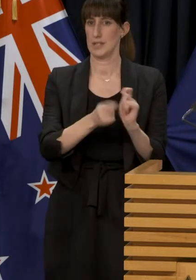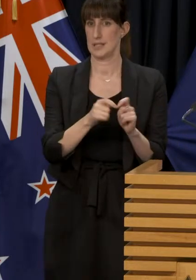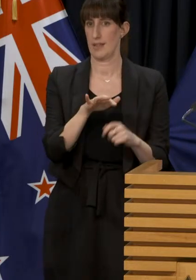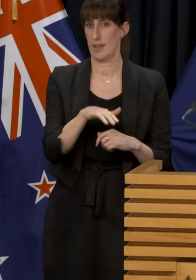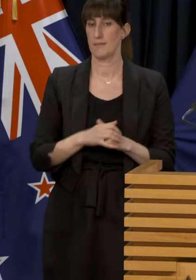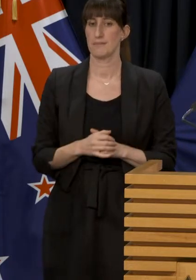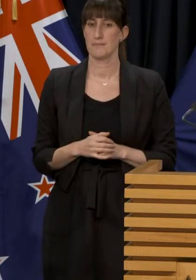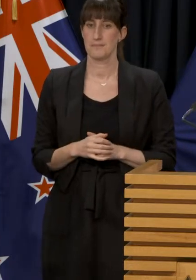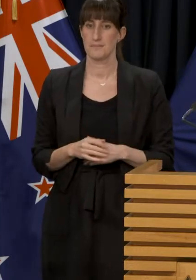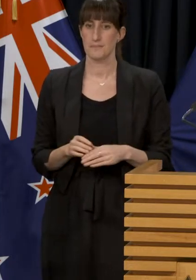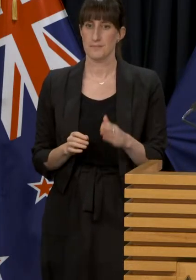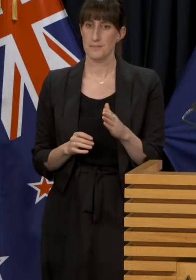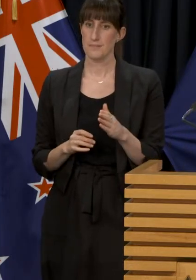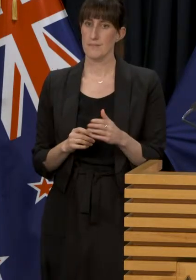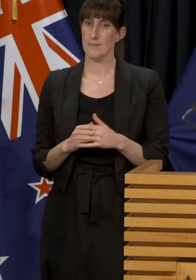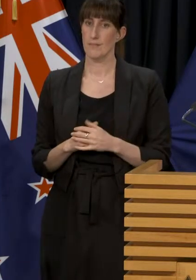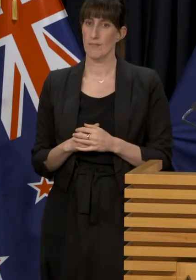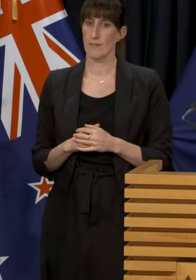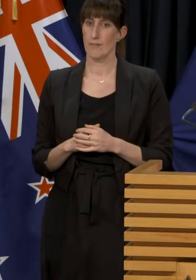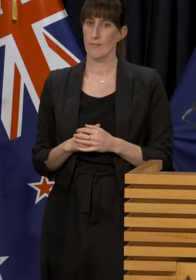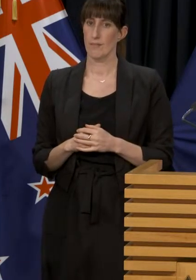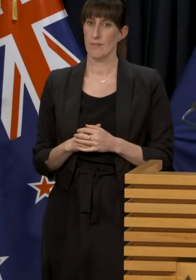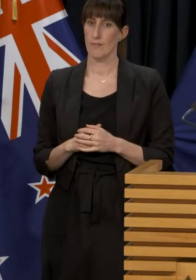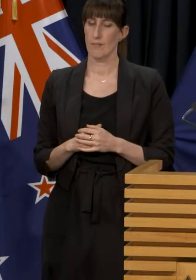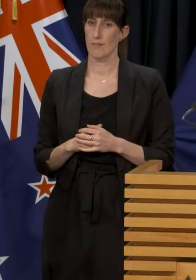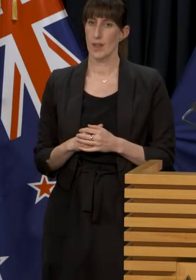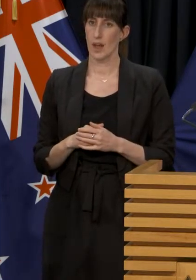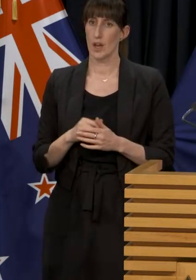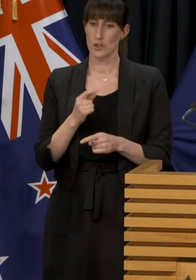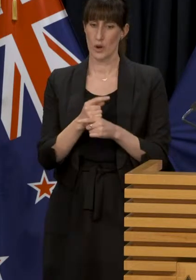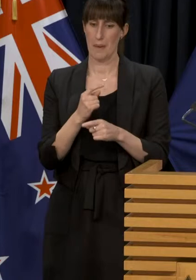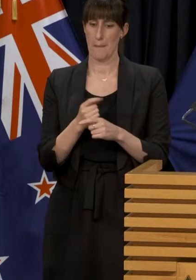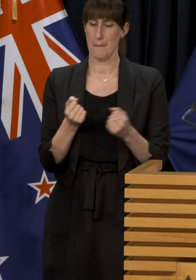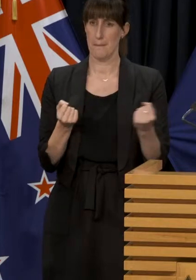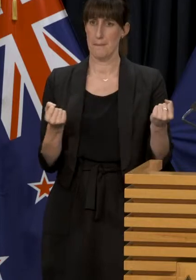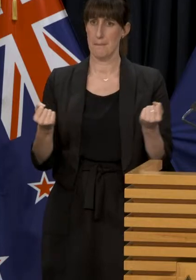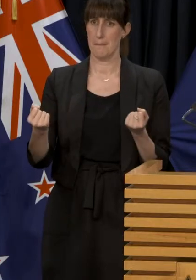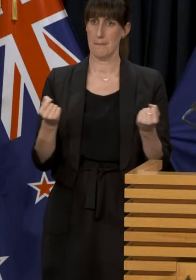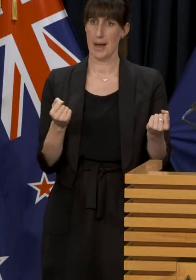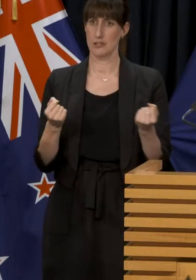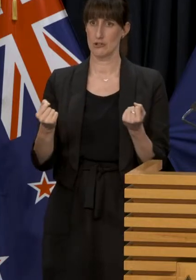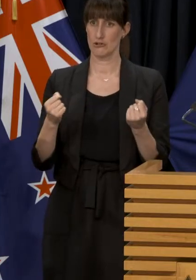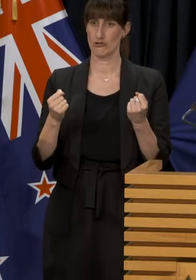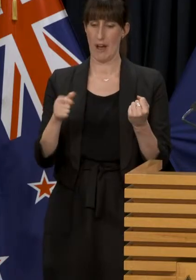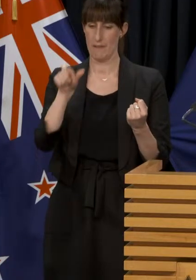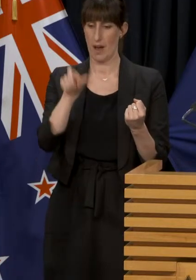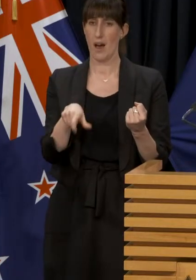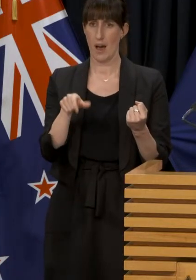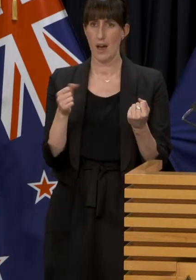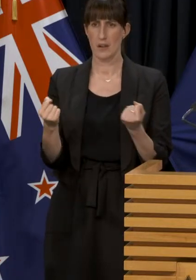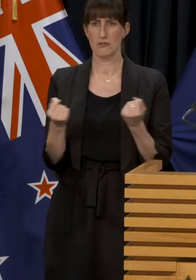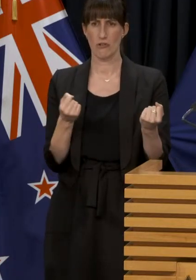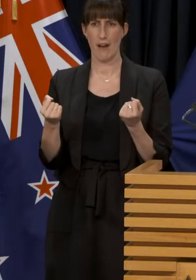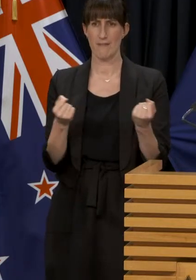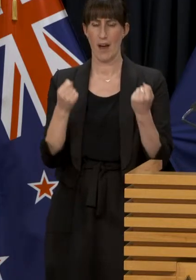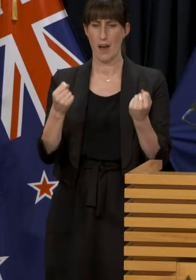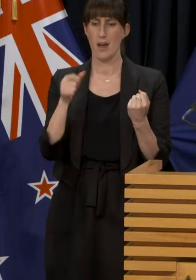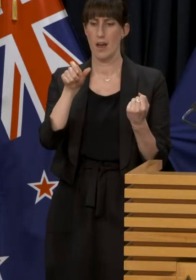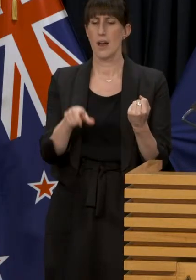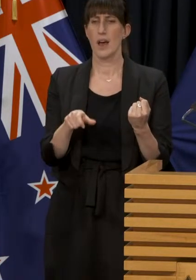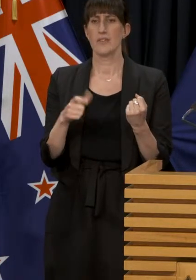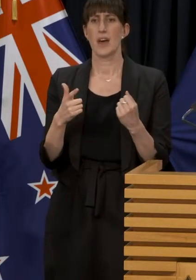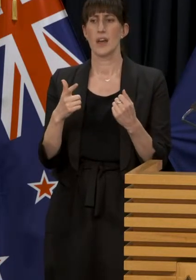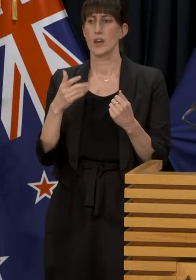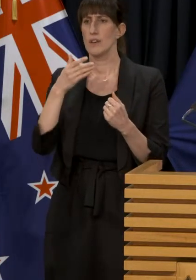Why is there no program in place to test bus drivers who are transporting potential COVID cases from airports to managed